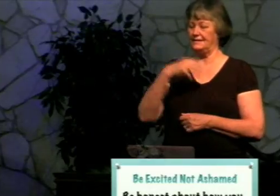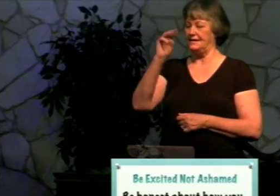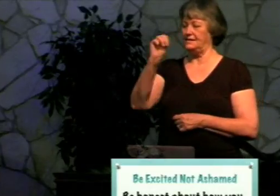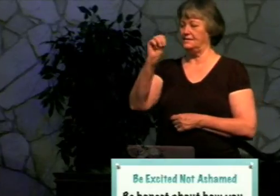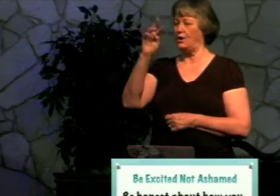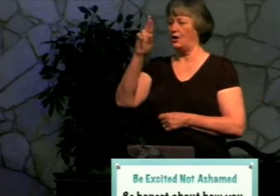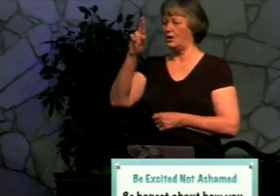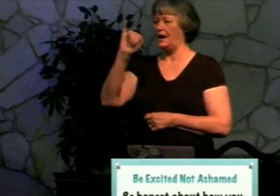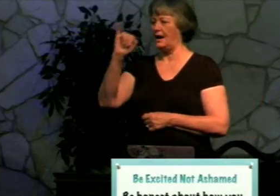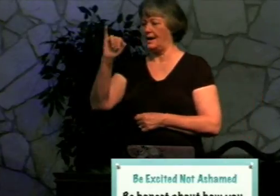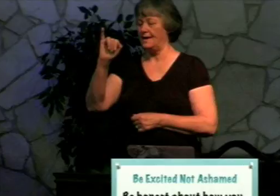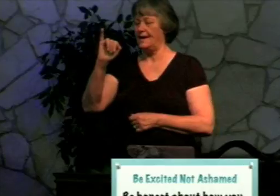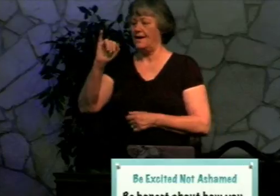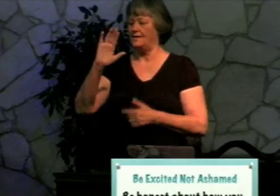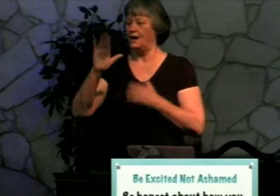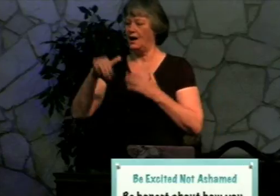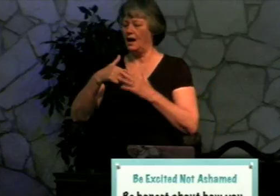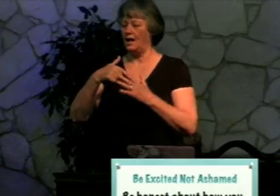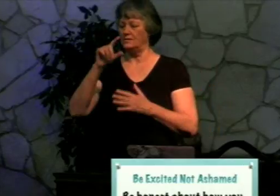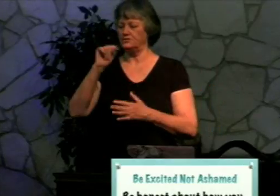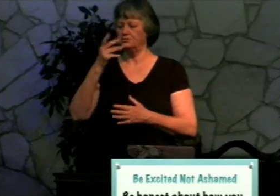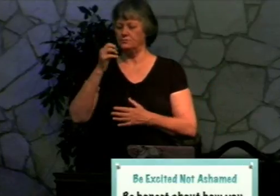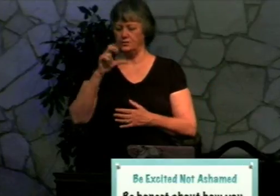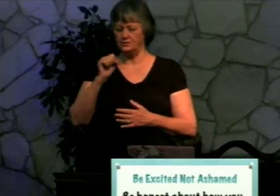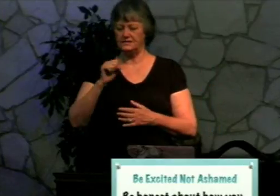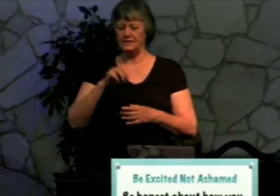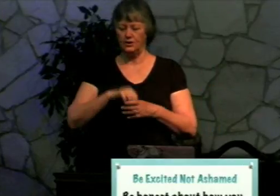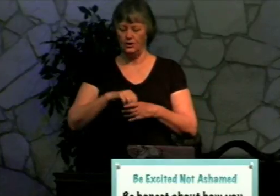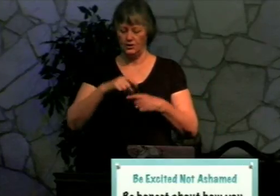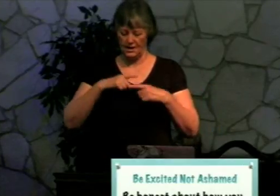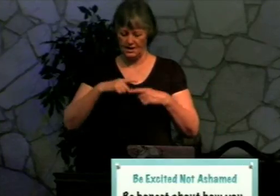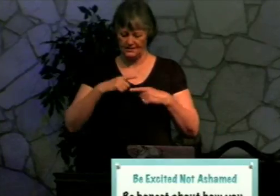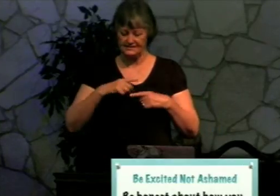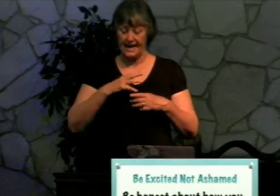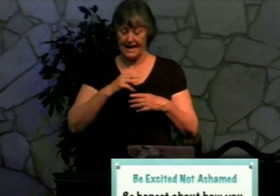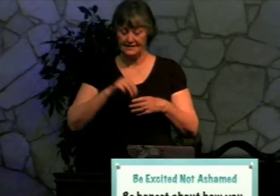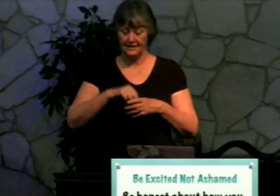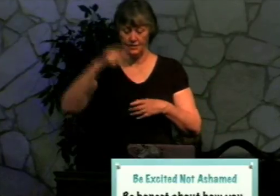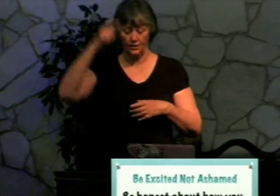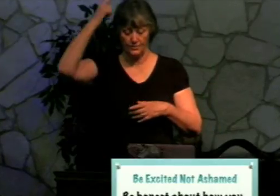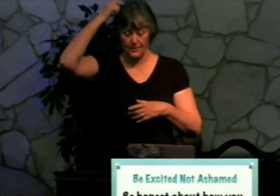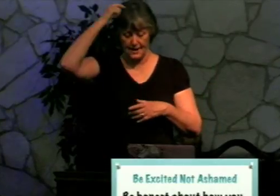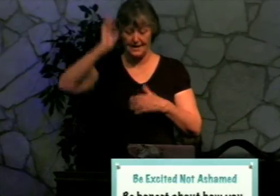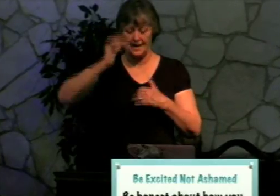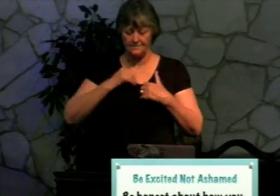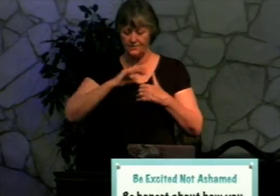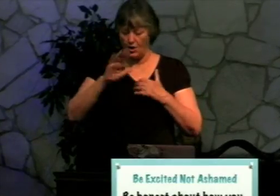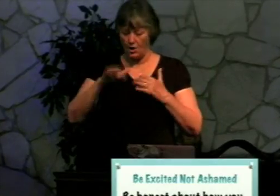an MRI, and all the tumors in her lungs and in her brain have